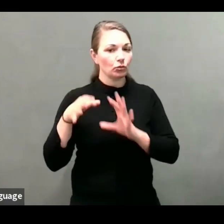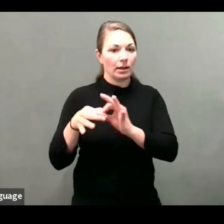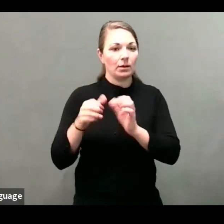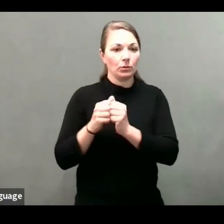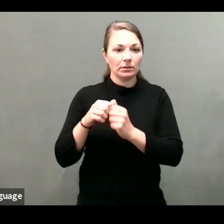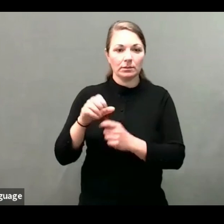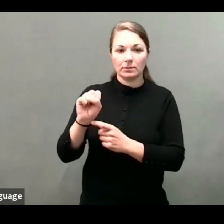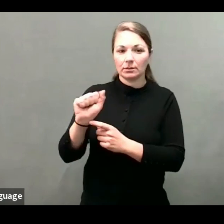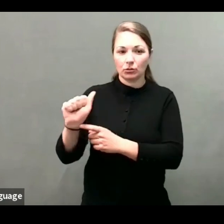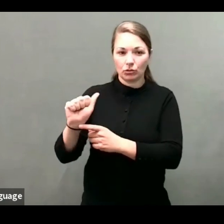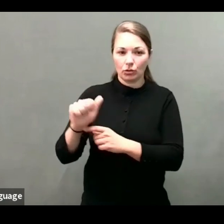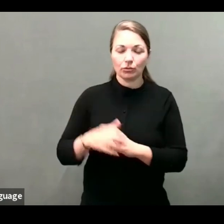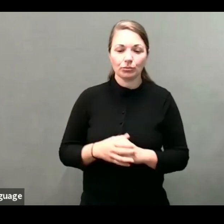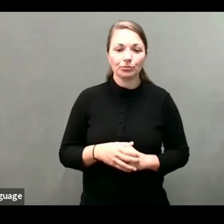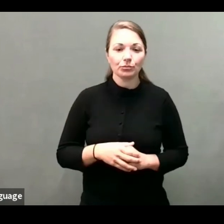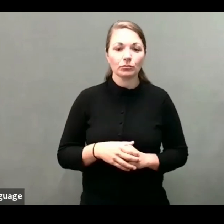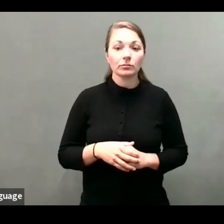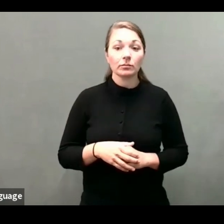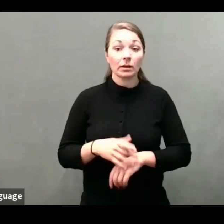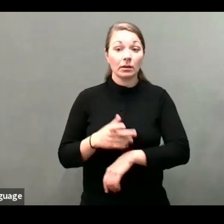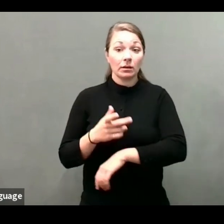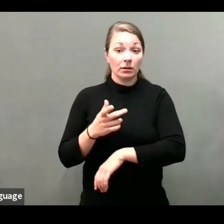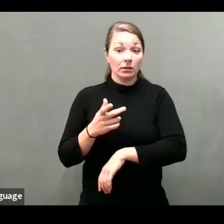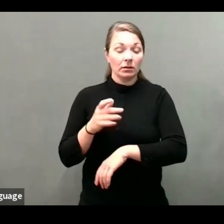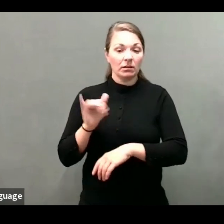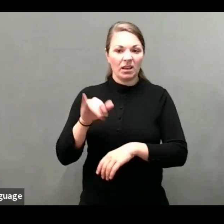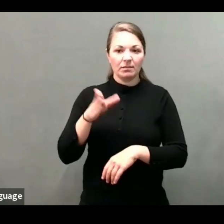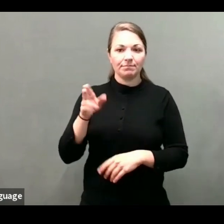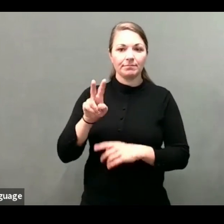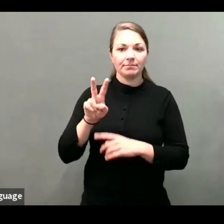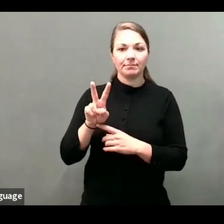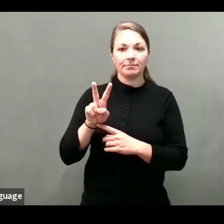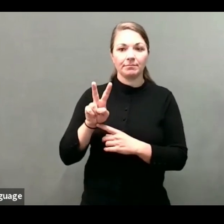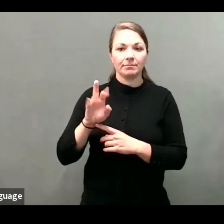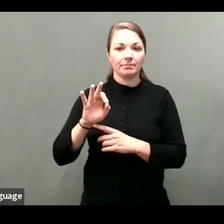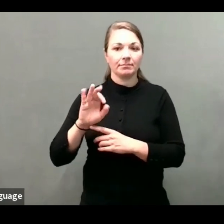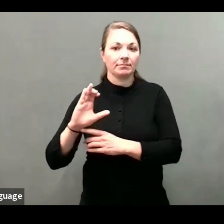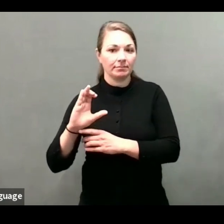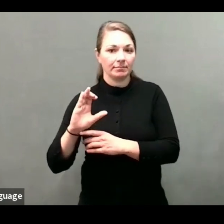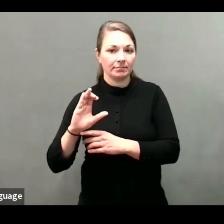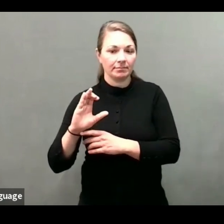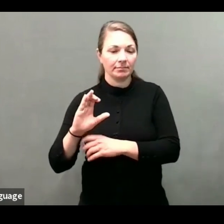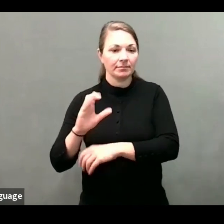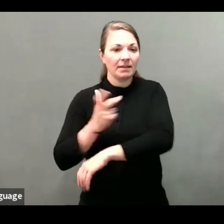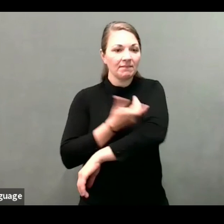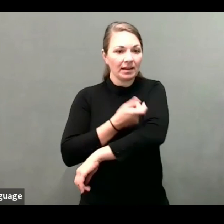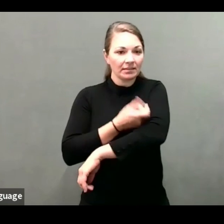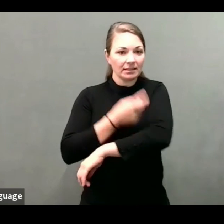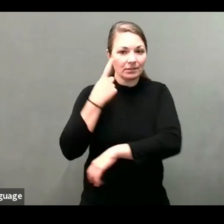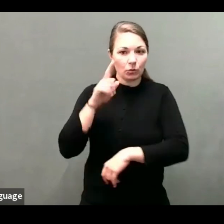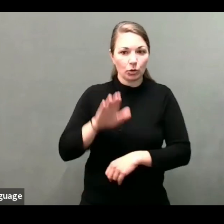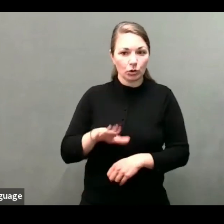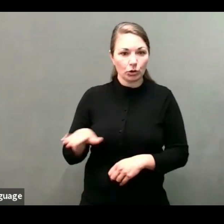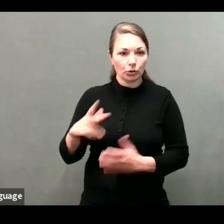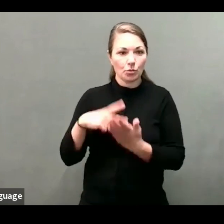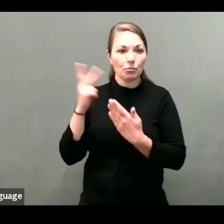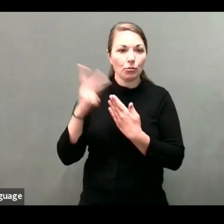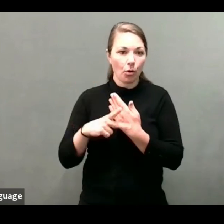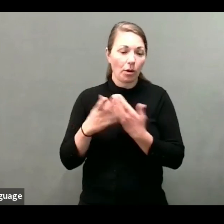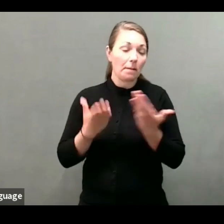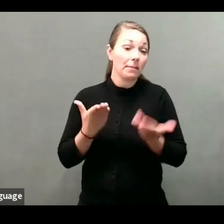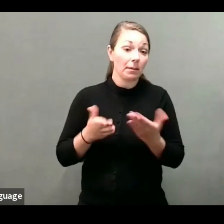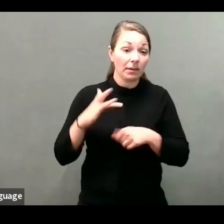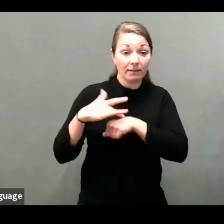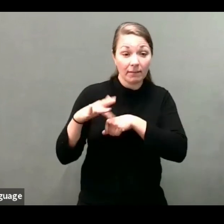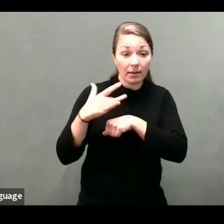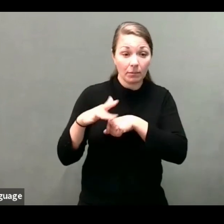The Vaccines for Children program, which I've given you the website for, is another thing that might be available for folks, and